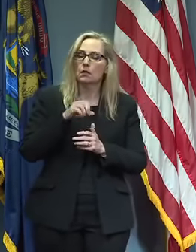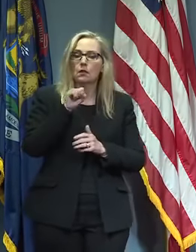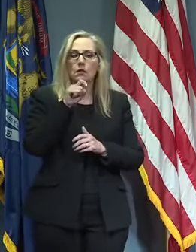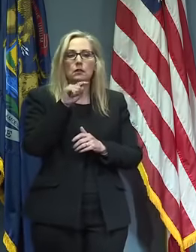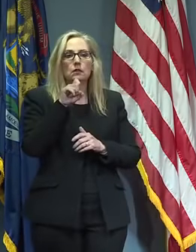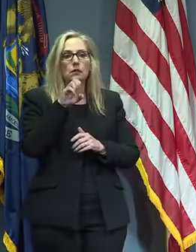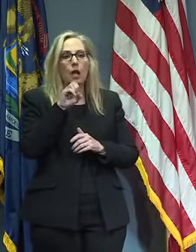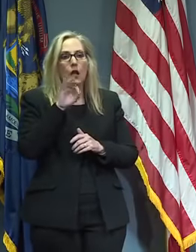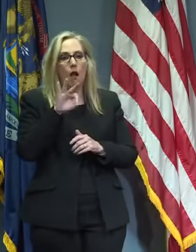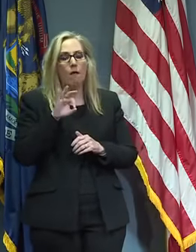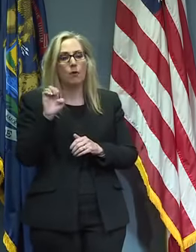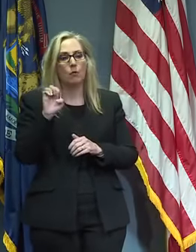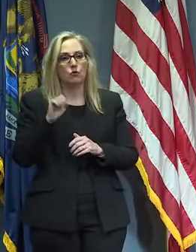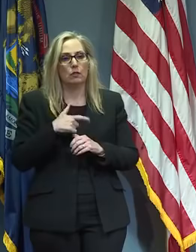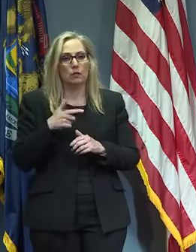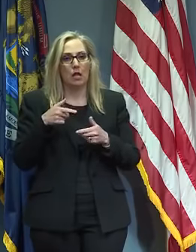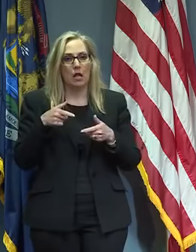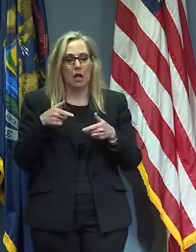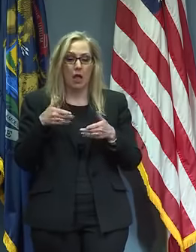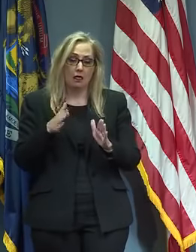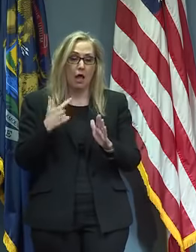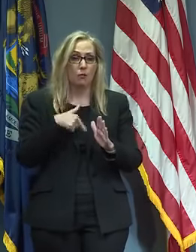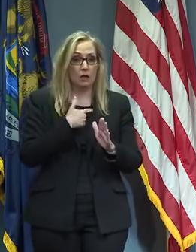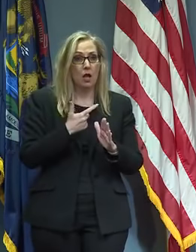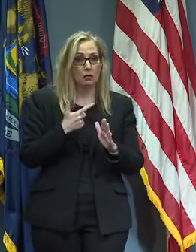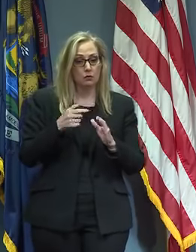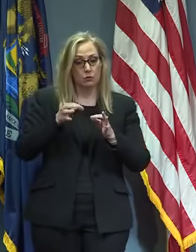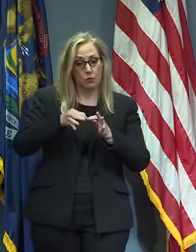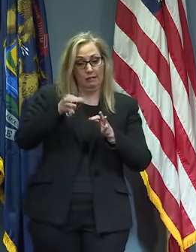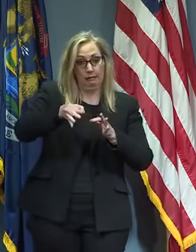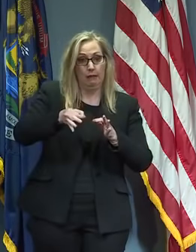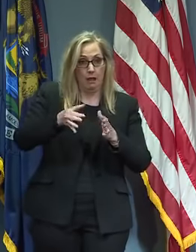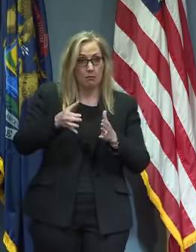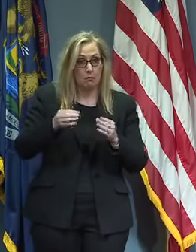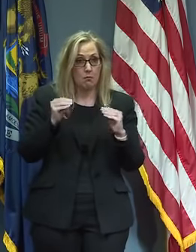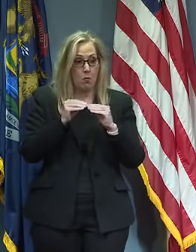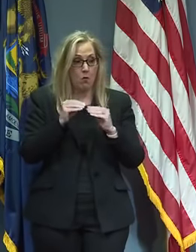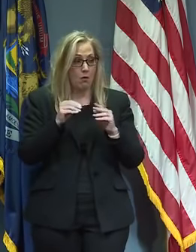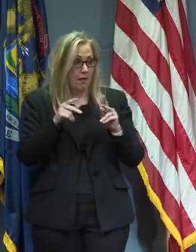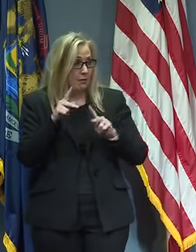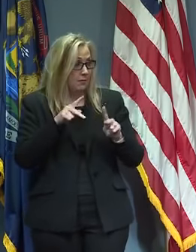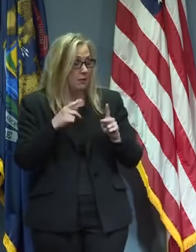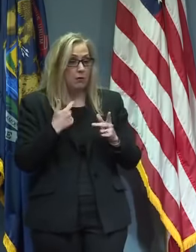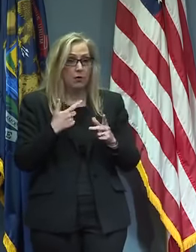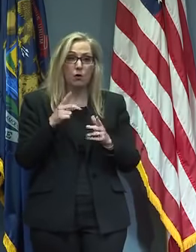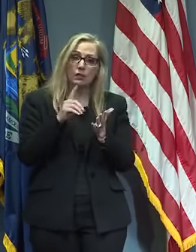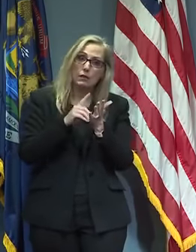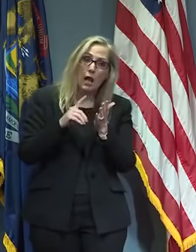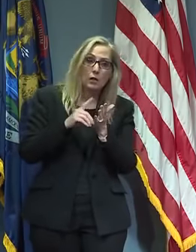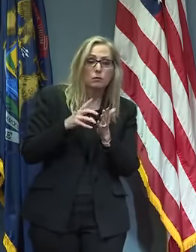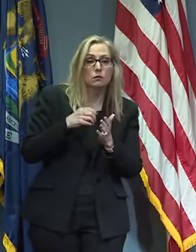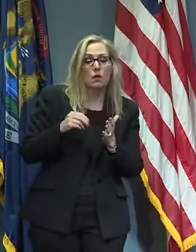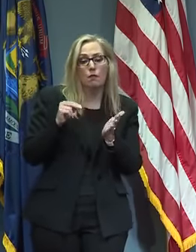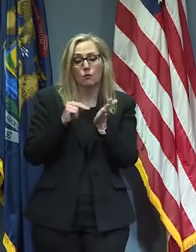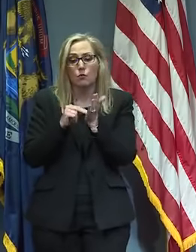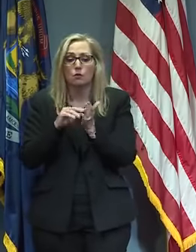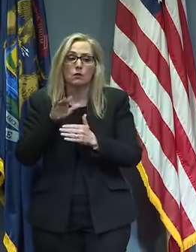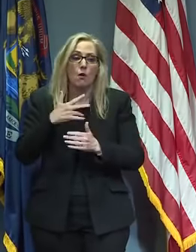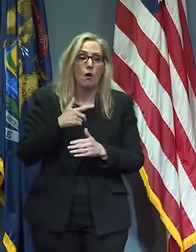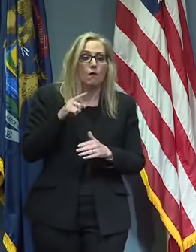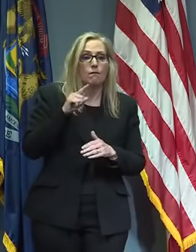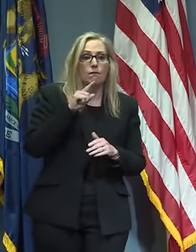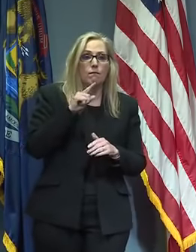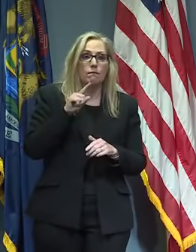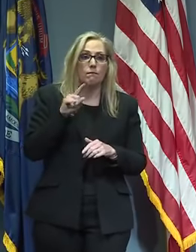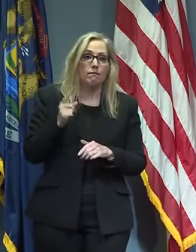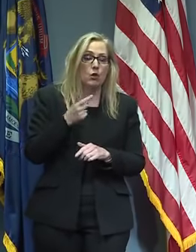gives us the ability to extend liability protections for all of the people that are doing this frontline work, the doctors and the nurses and the first responders. You don't